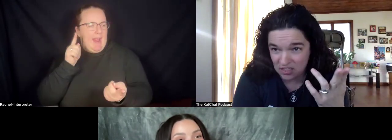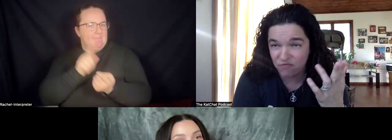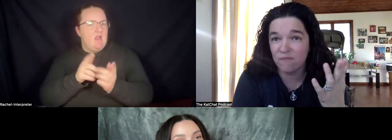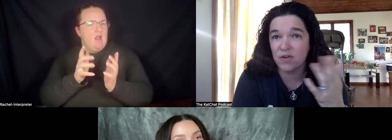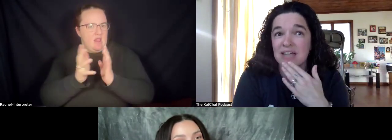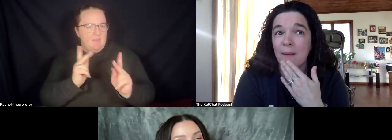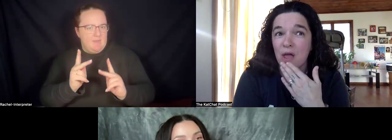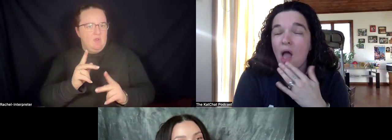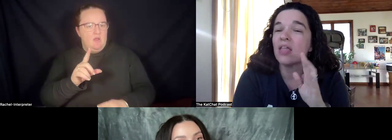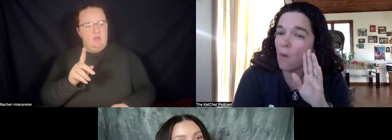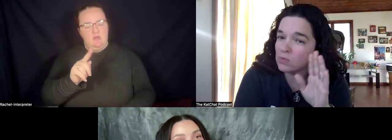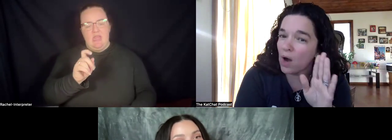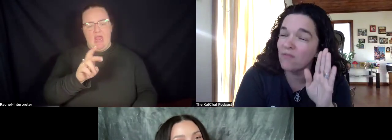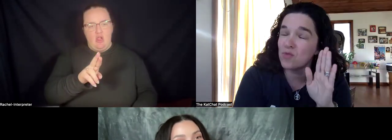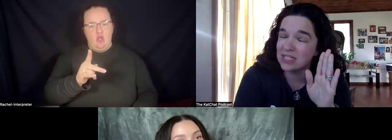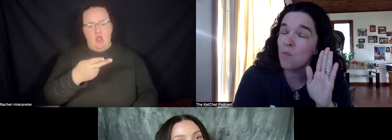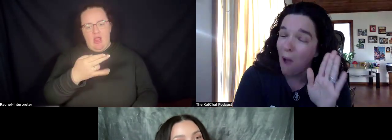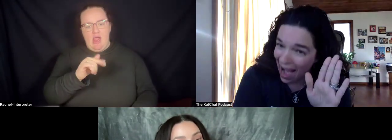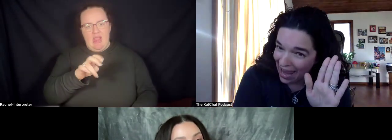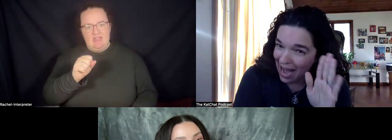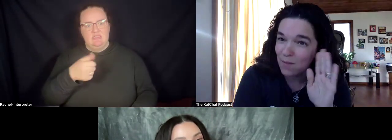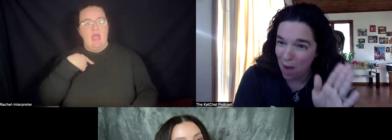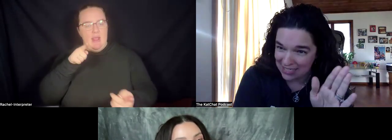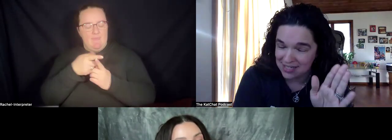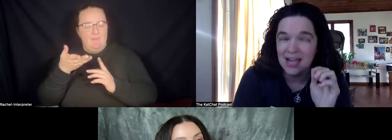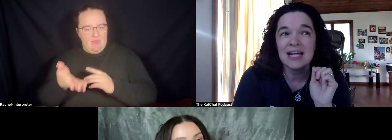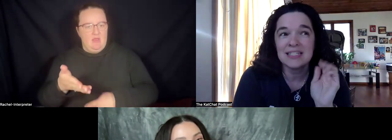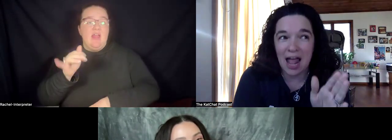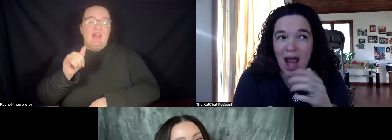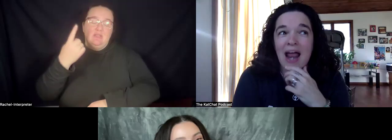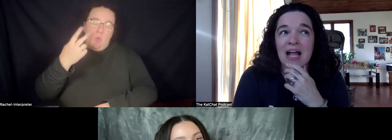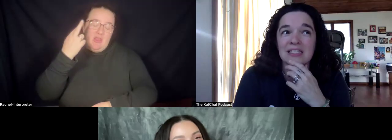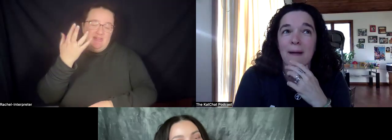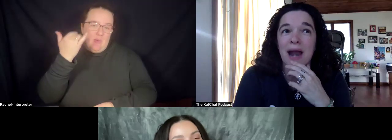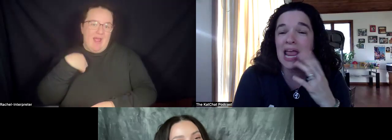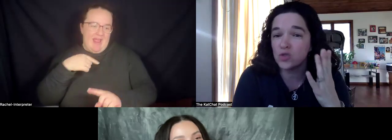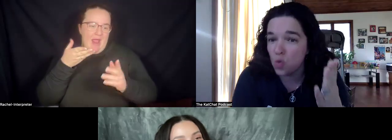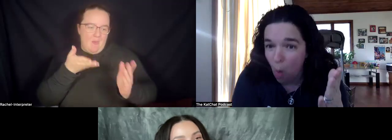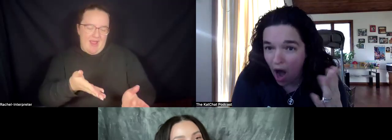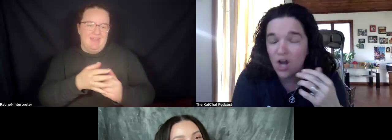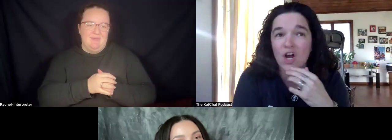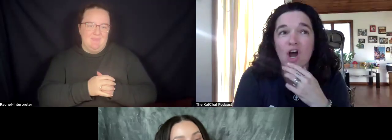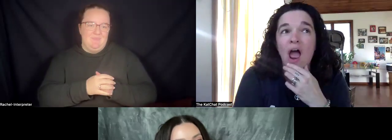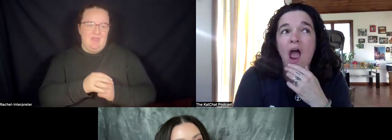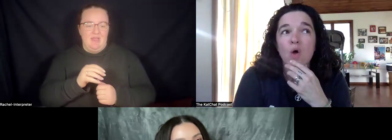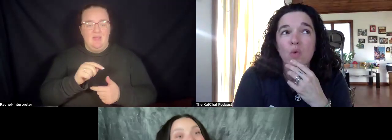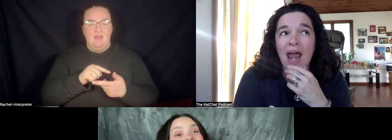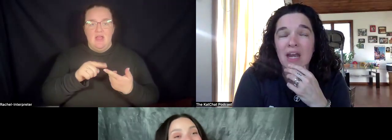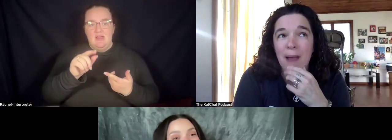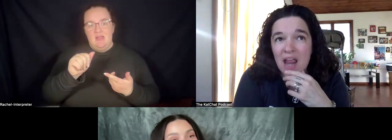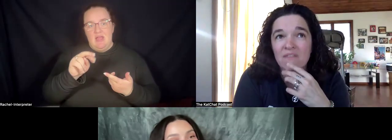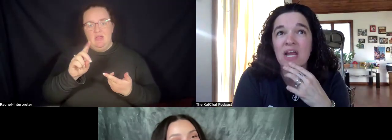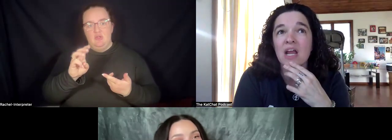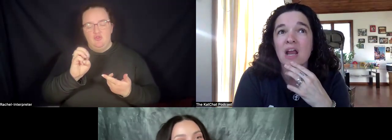Taylor Hand for the first time there. That was one of the reasons why I went. Taylor Hand, I met Andrew Walker,